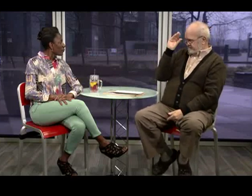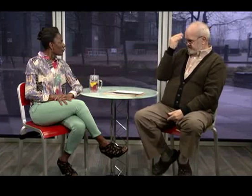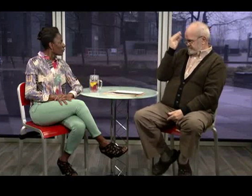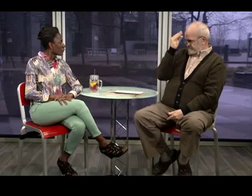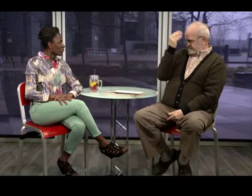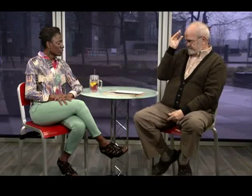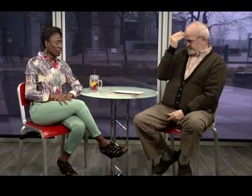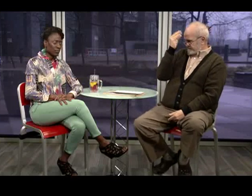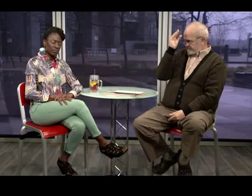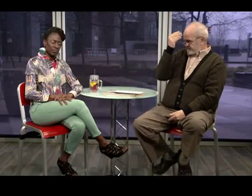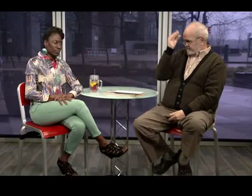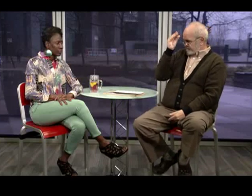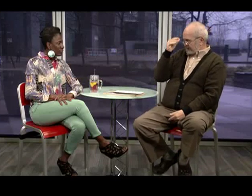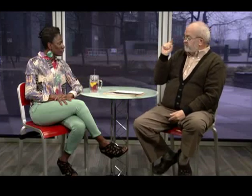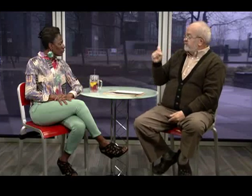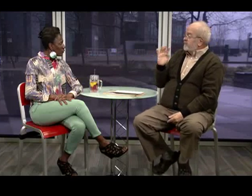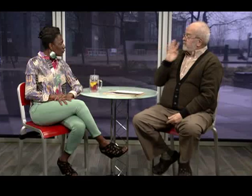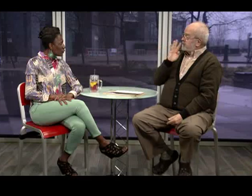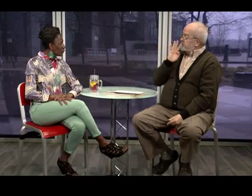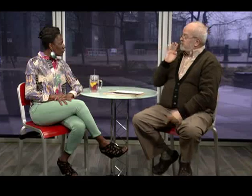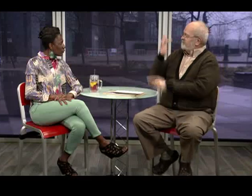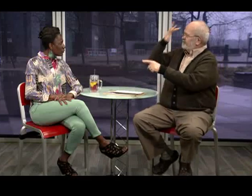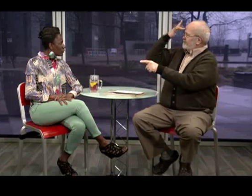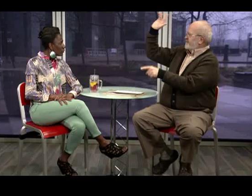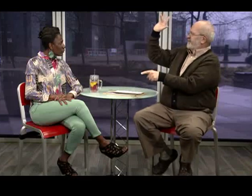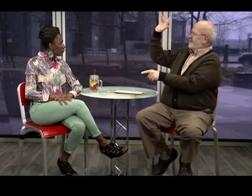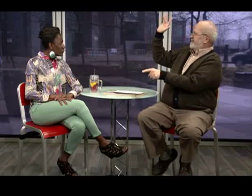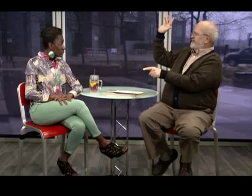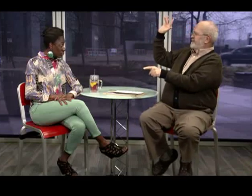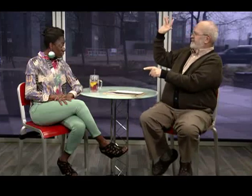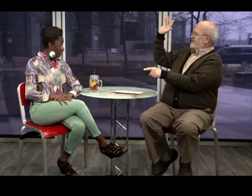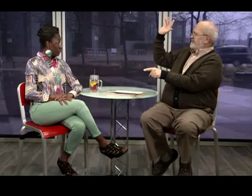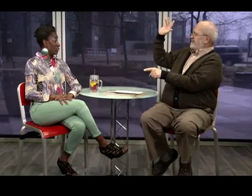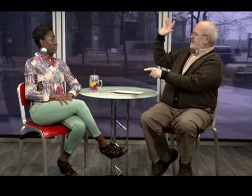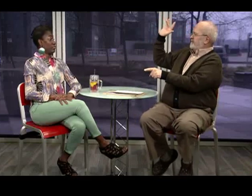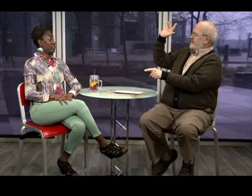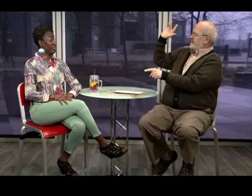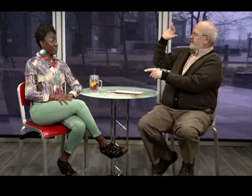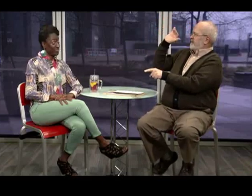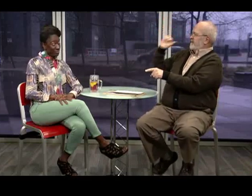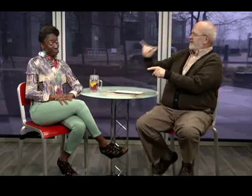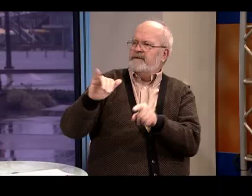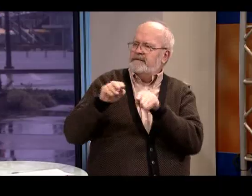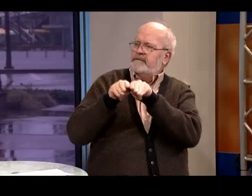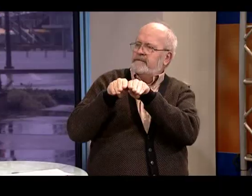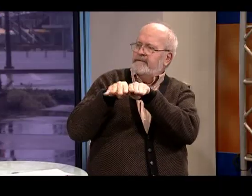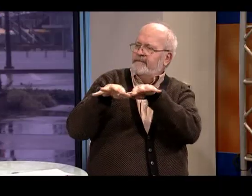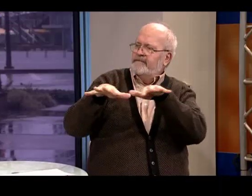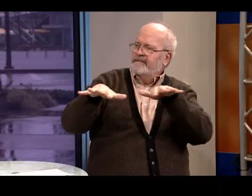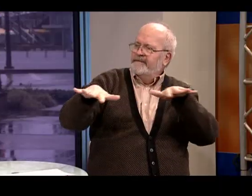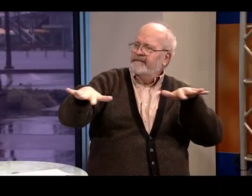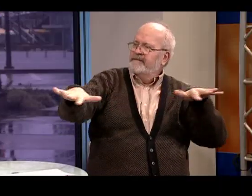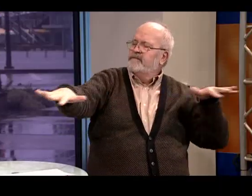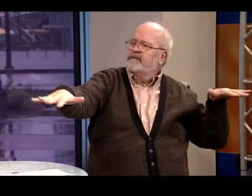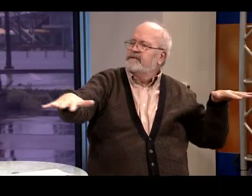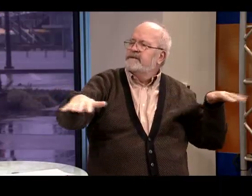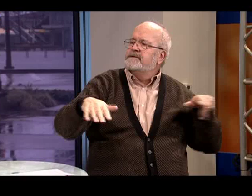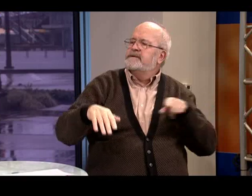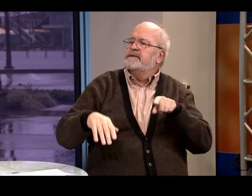They thought if you were unable to speak, you were dumb. So they thought that this was a new approach that would be